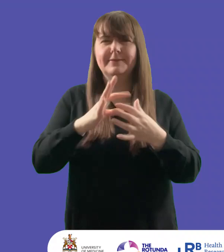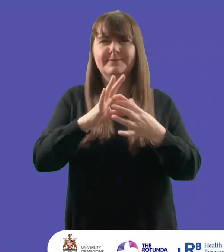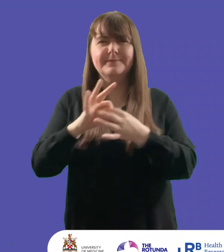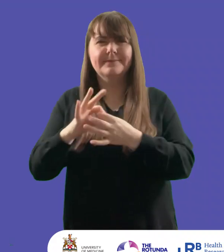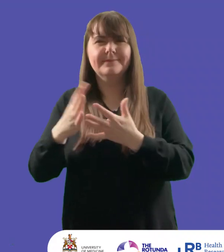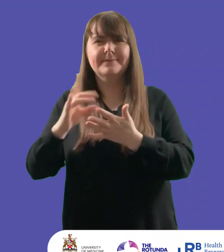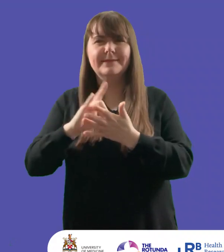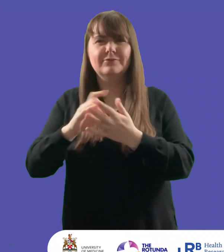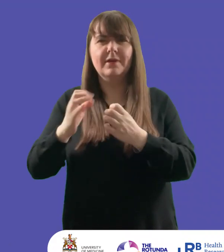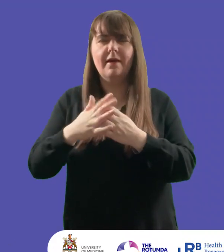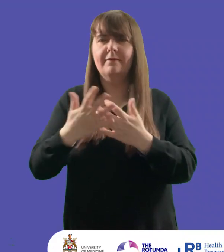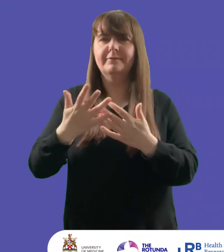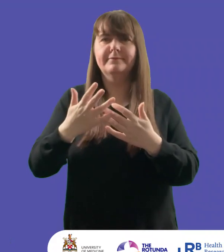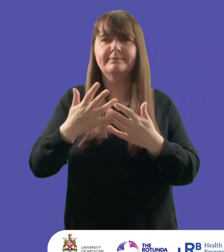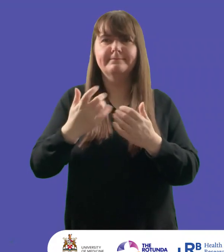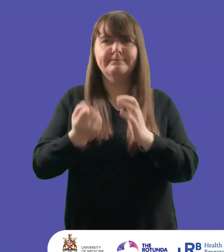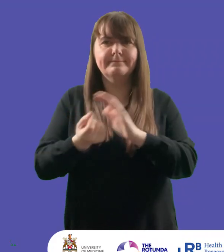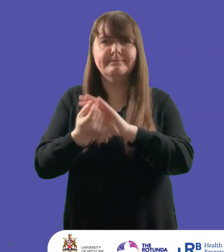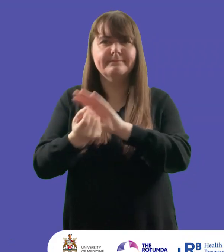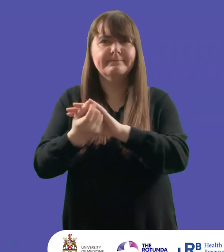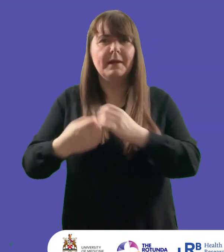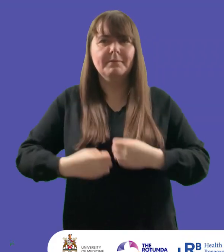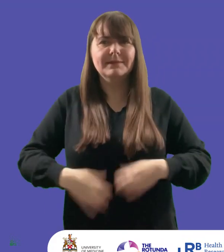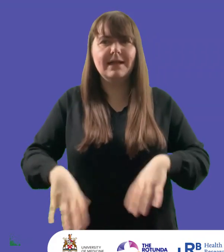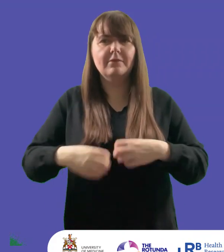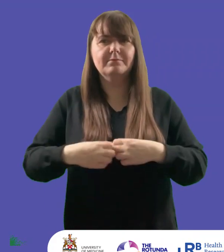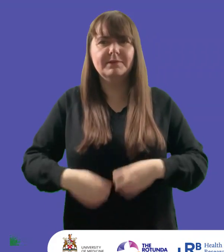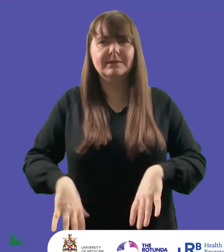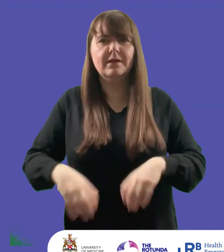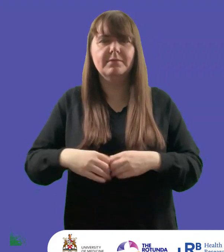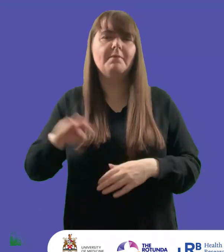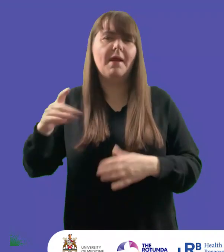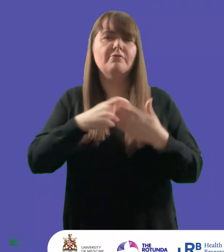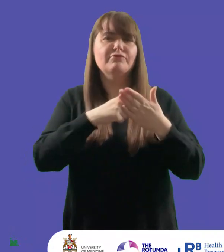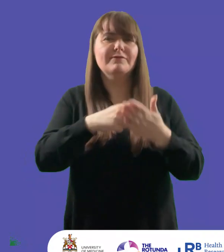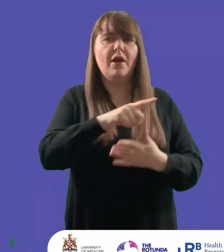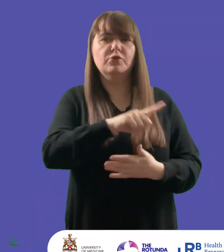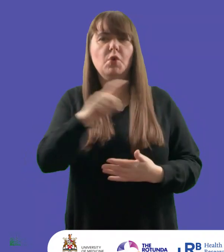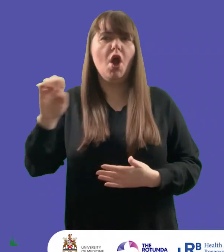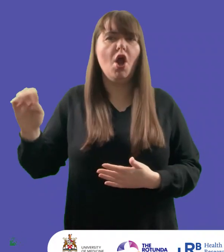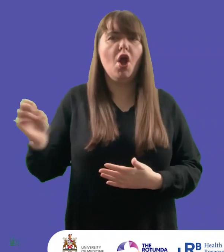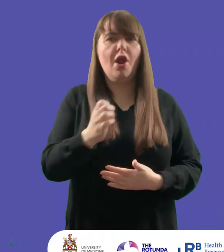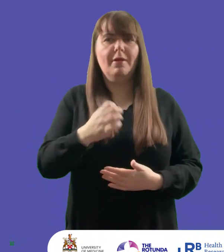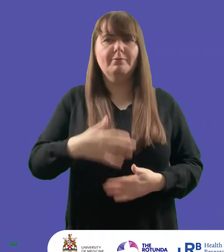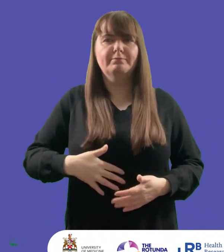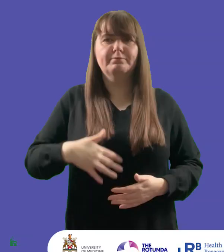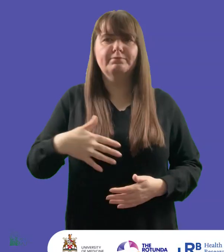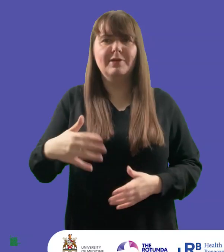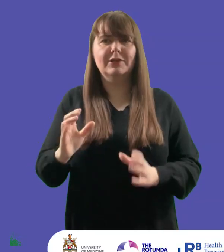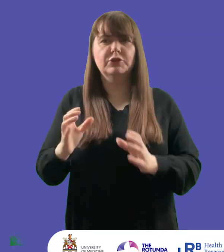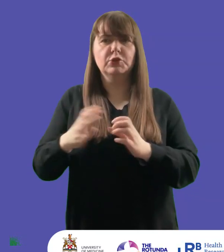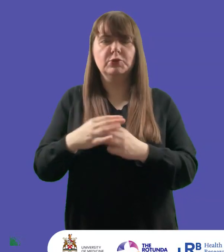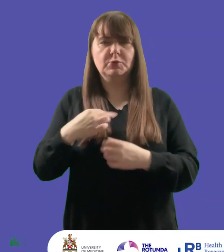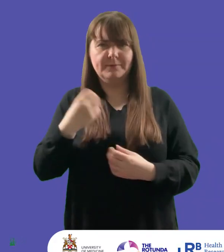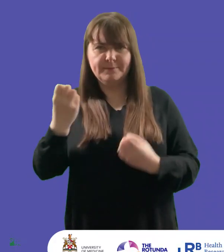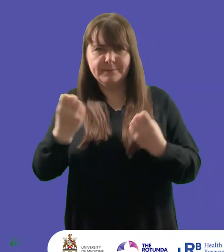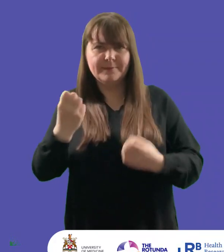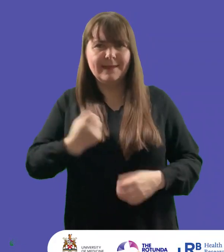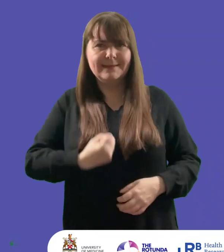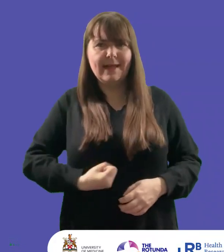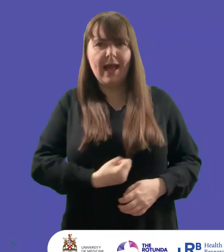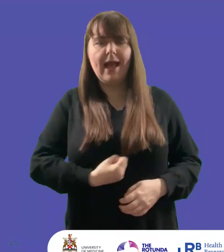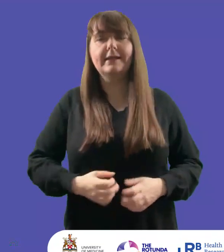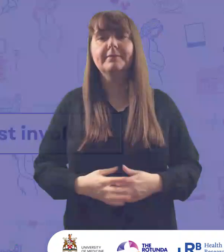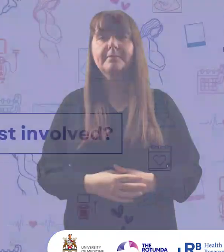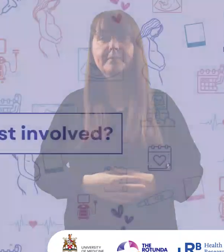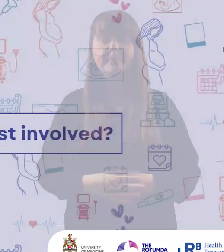ectopic or a history of recurrent miscarriages, they might refer you to the early pregnancy unit when we will do a scan in